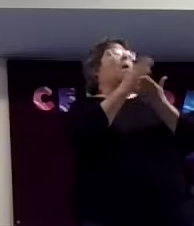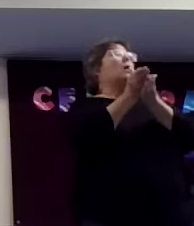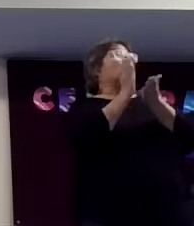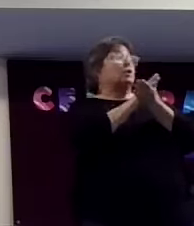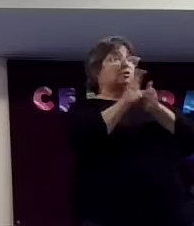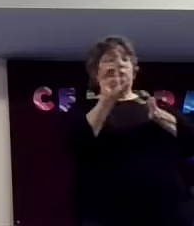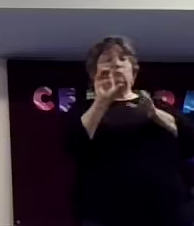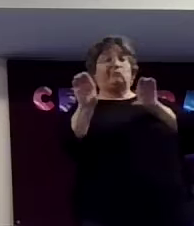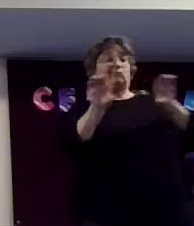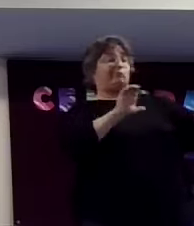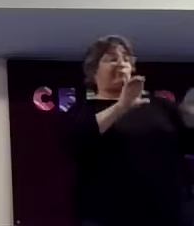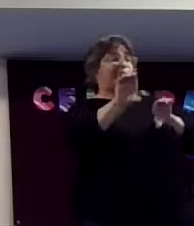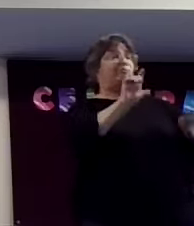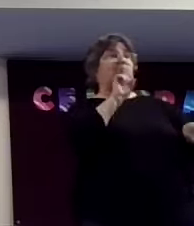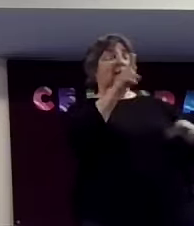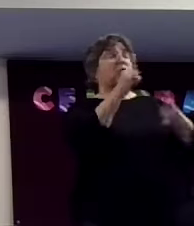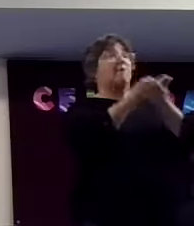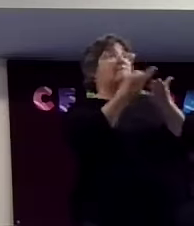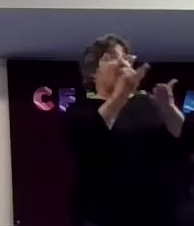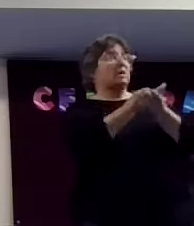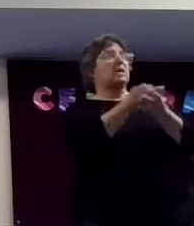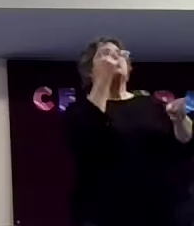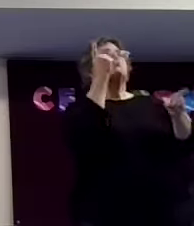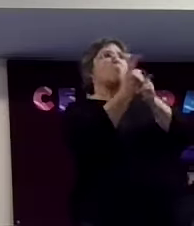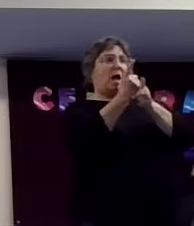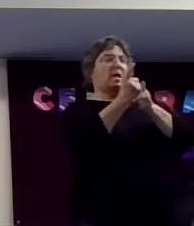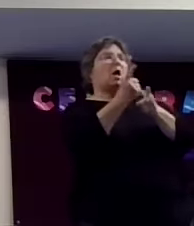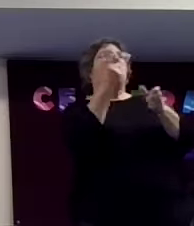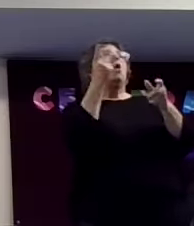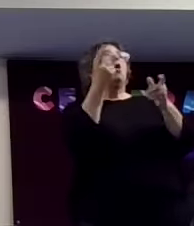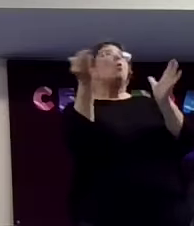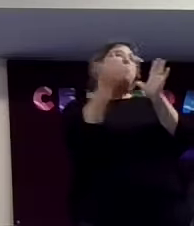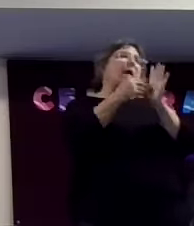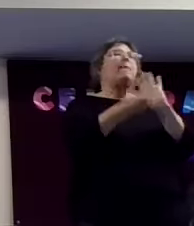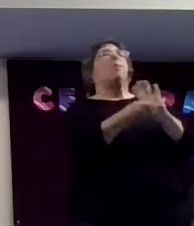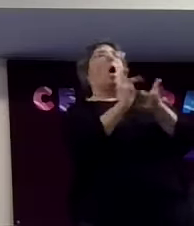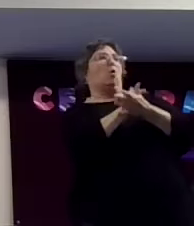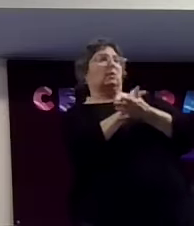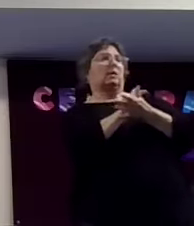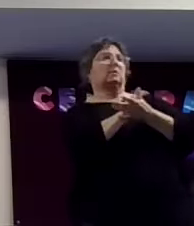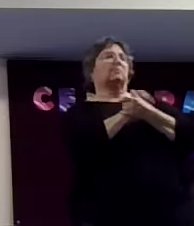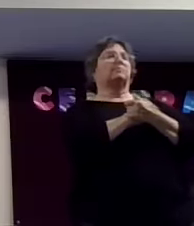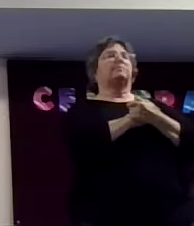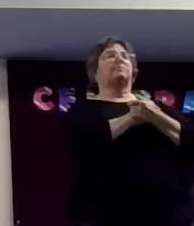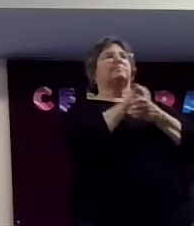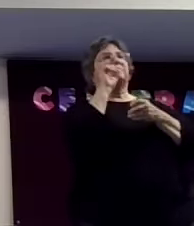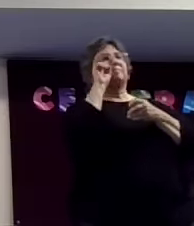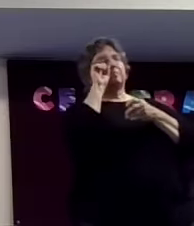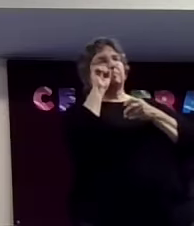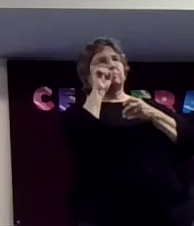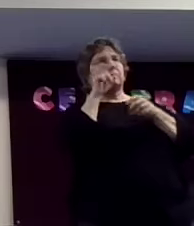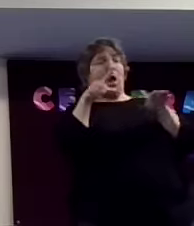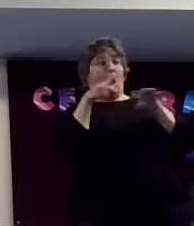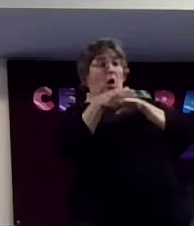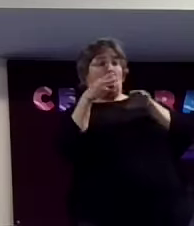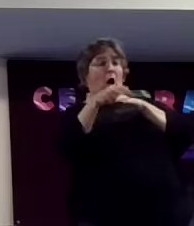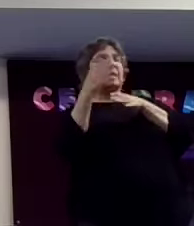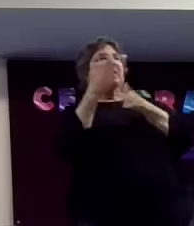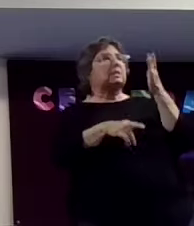are being allocated to make sure we get the funding reprioritized, and cut some